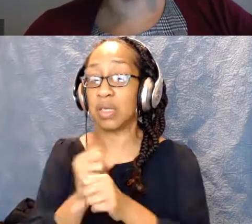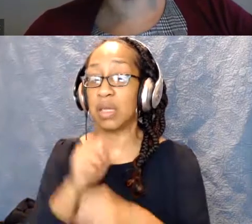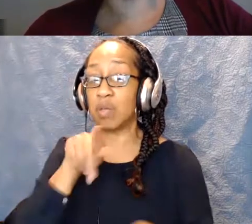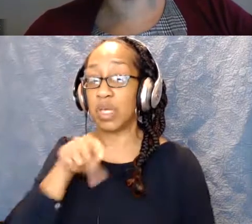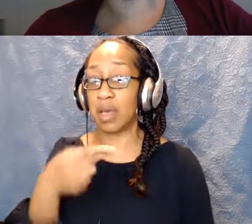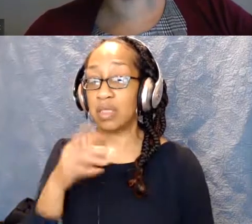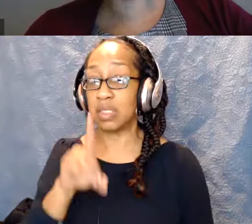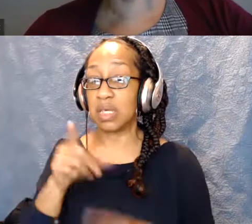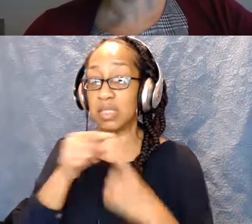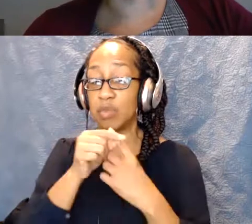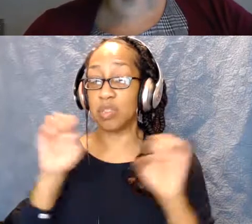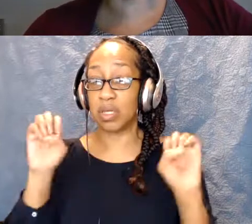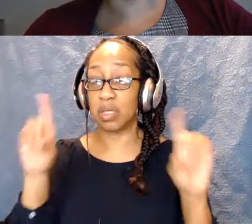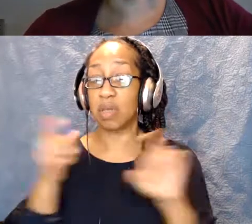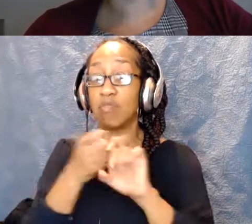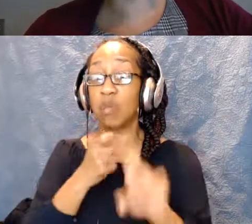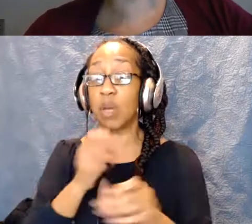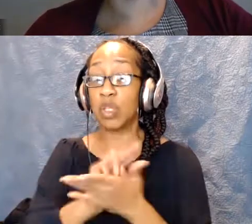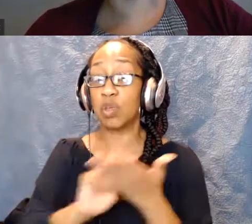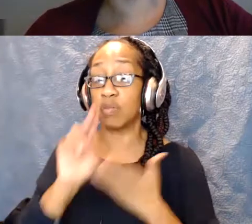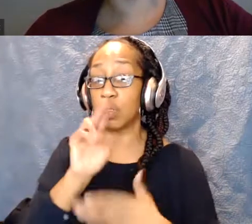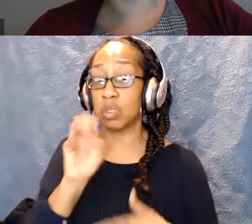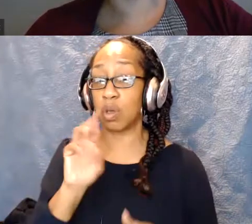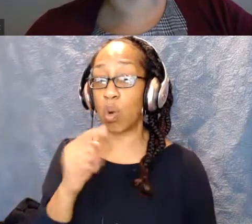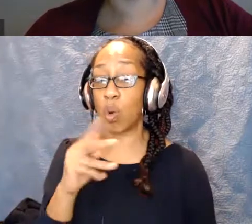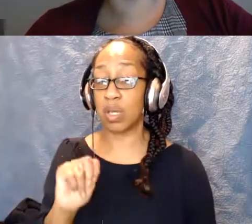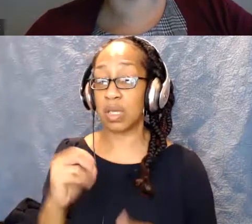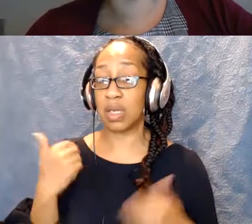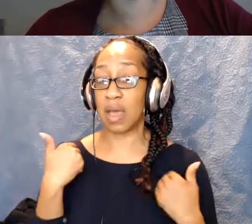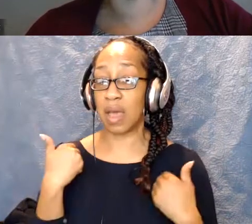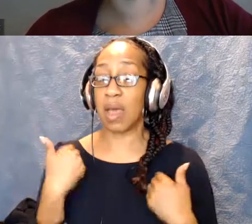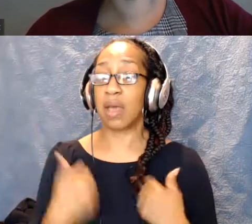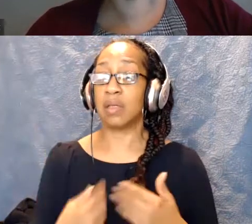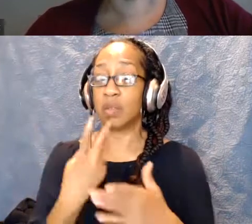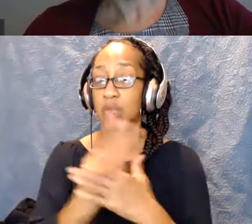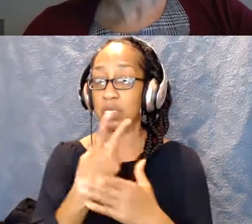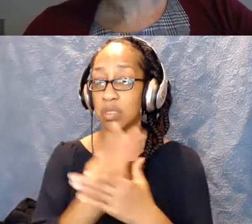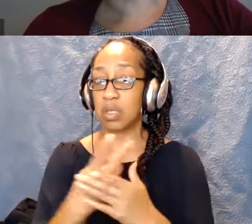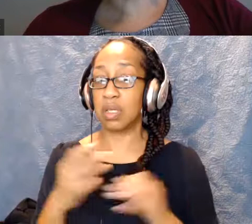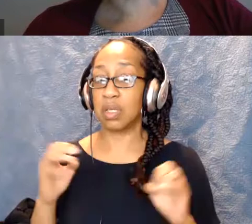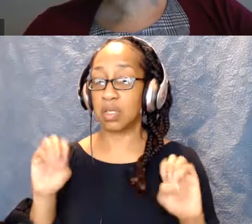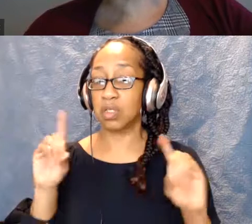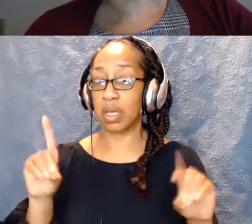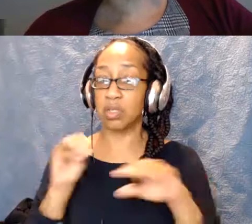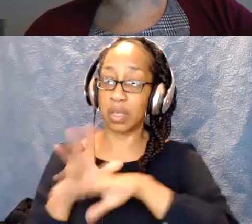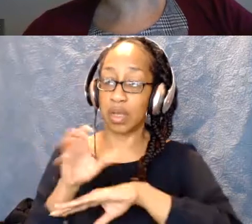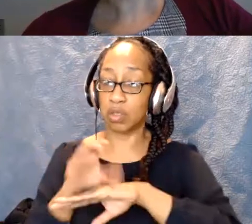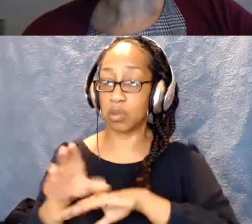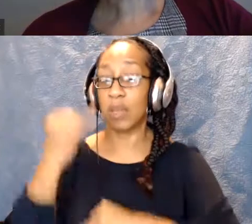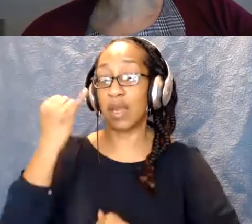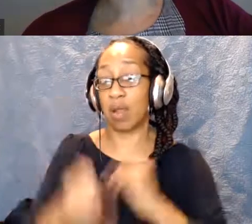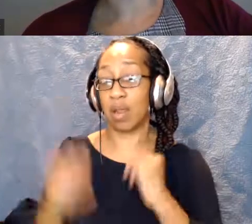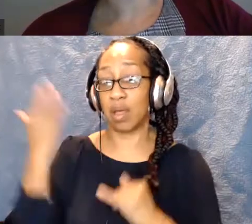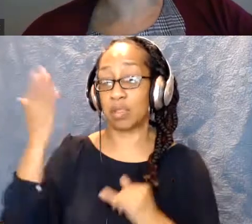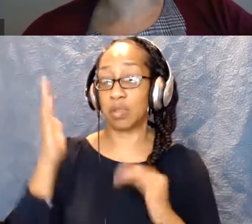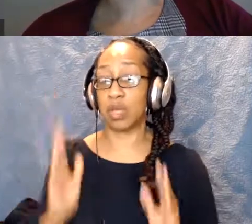from the University of Oregon and holds a master's degree in education counseling. And our last speaker is